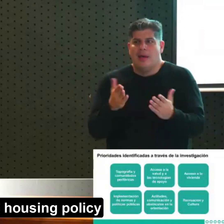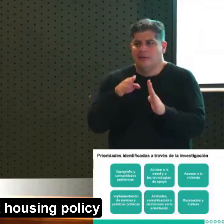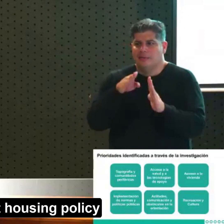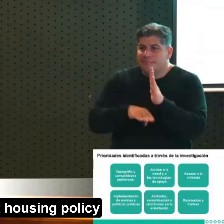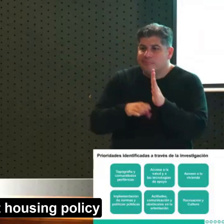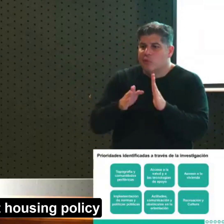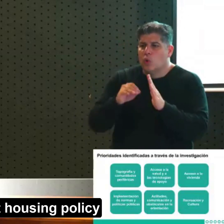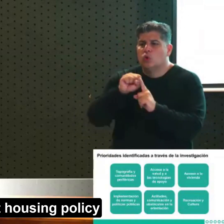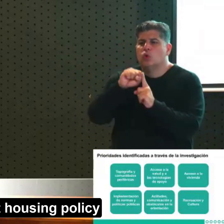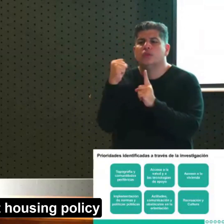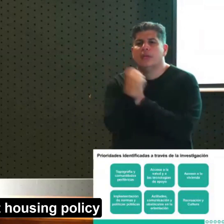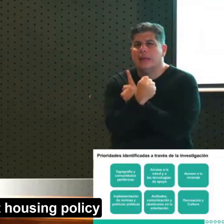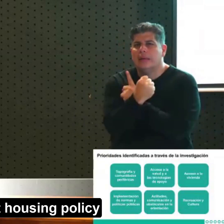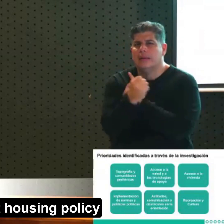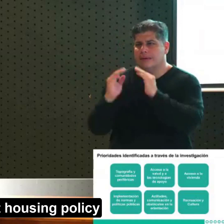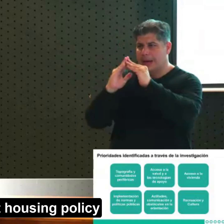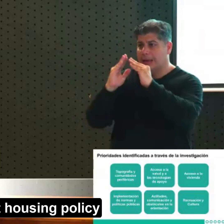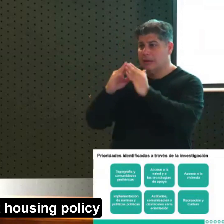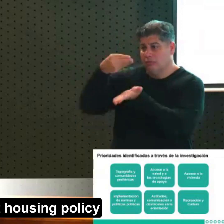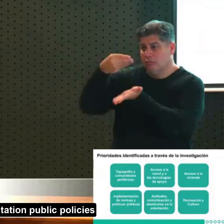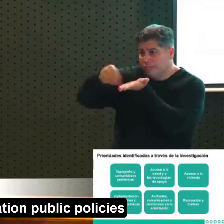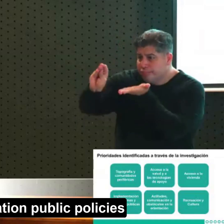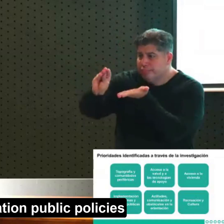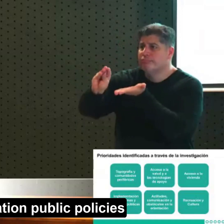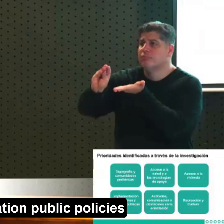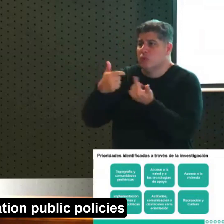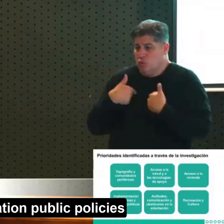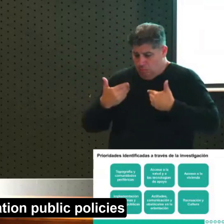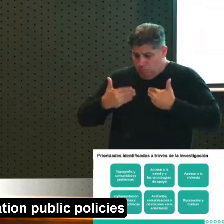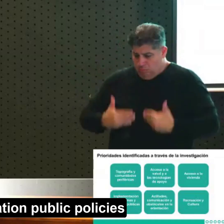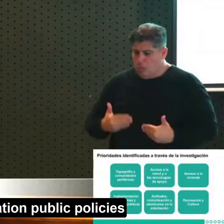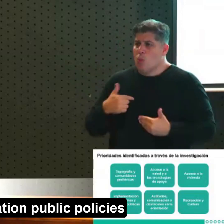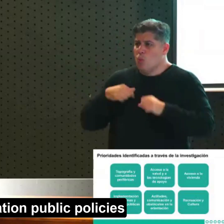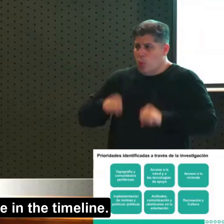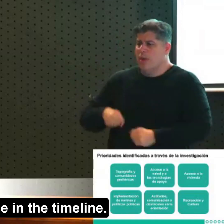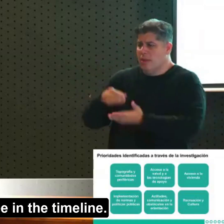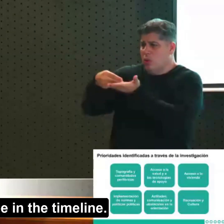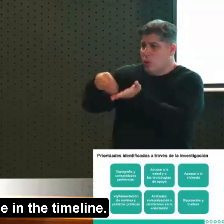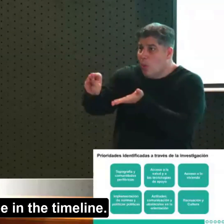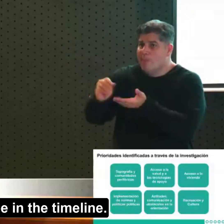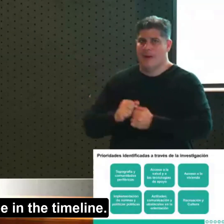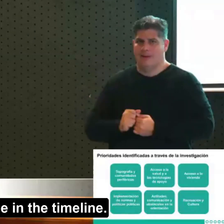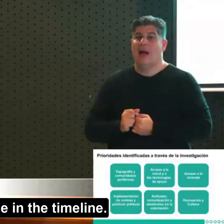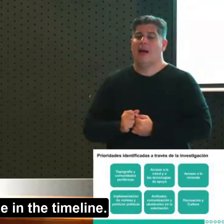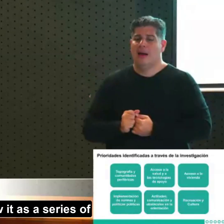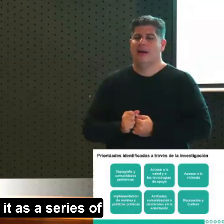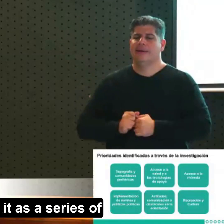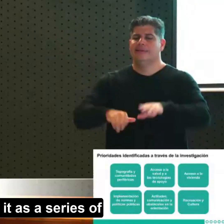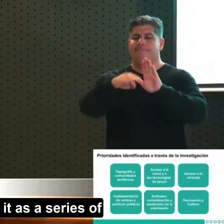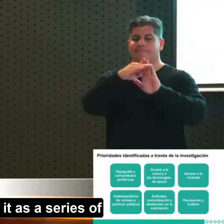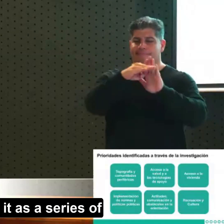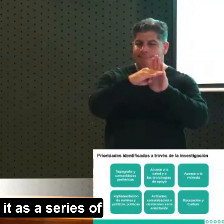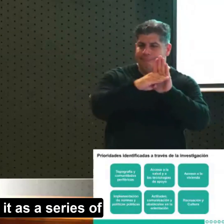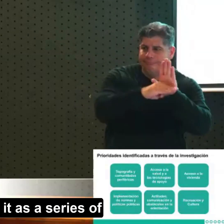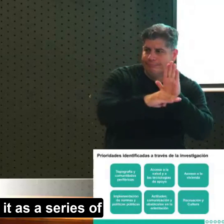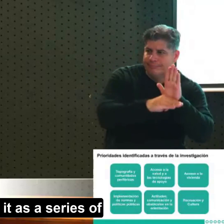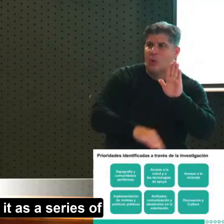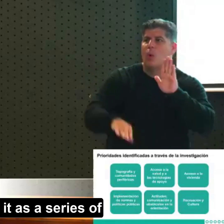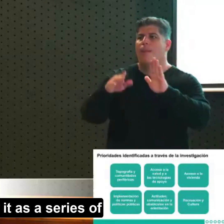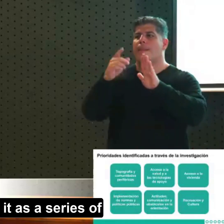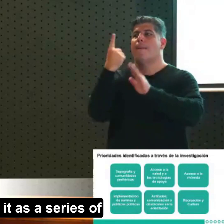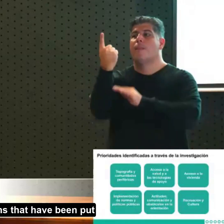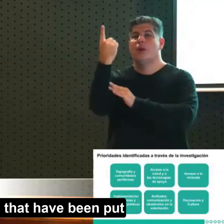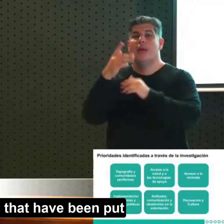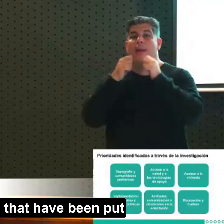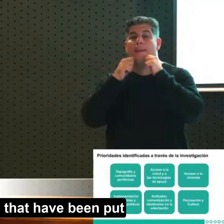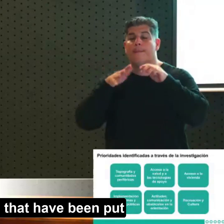social interest housing. Policy implementation, public policies, as we see in the timeline, we saw that there's